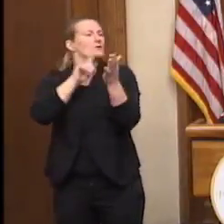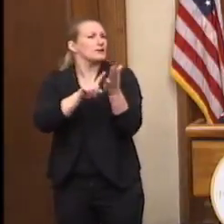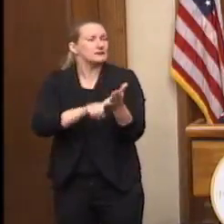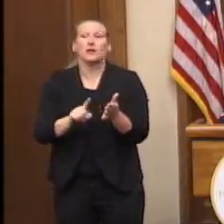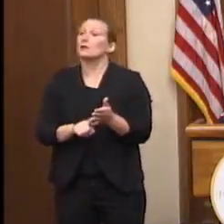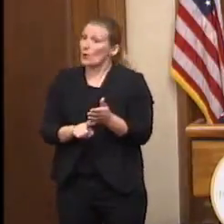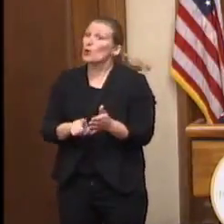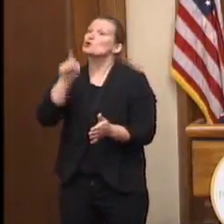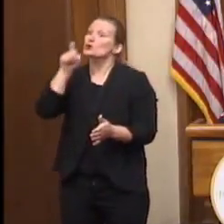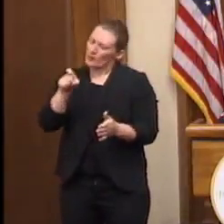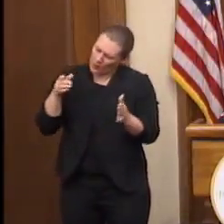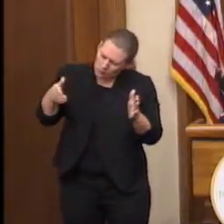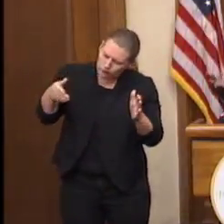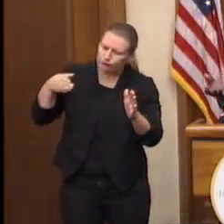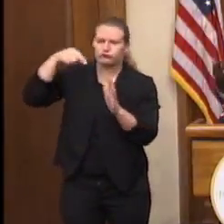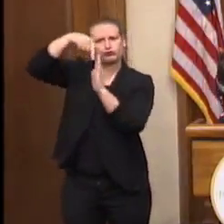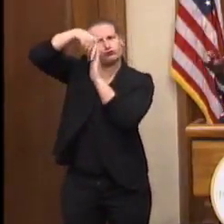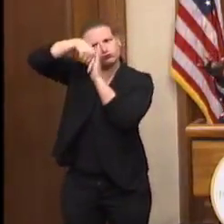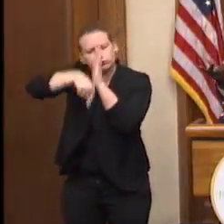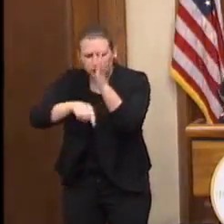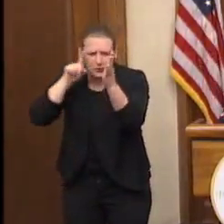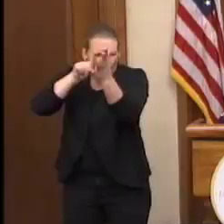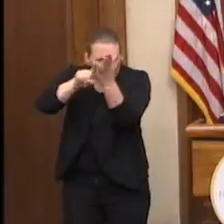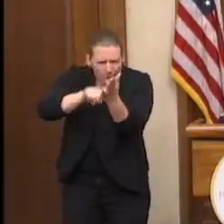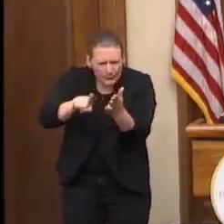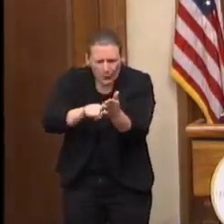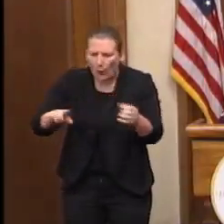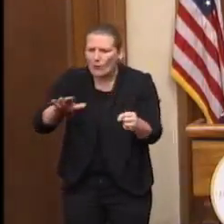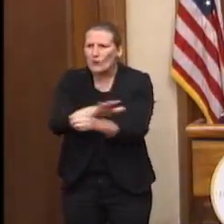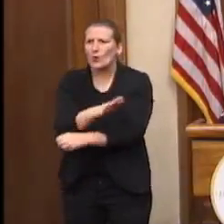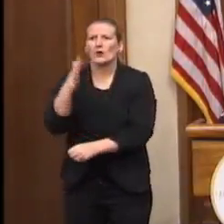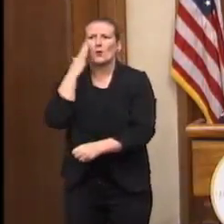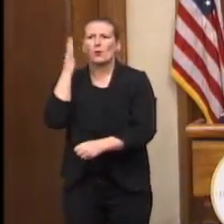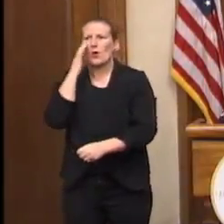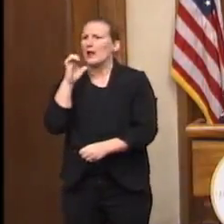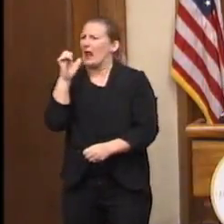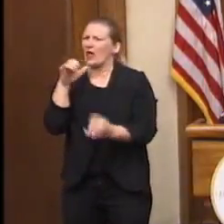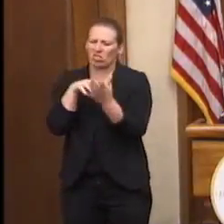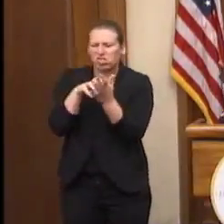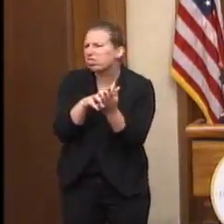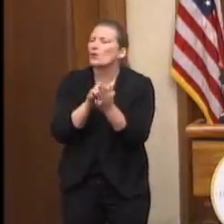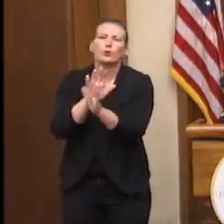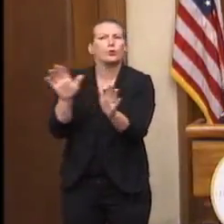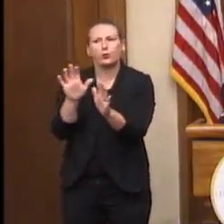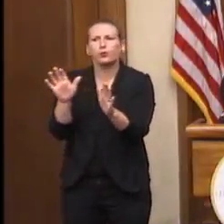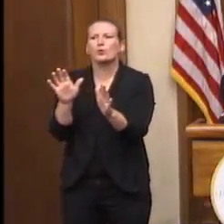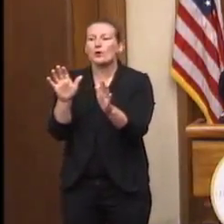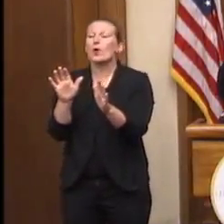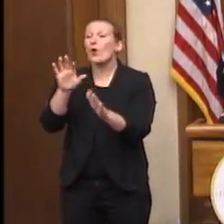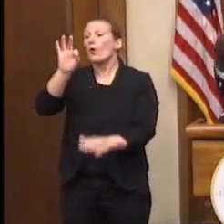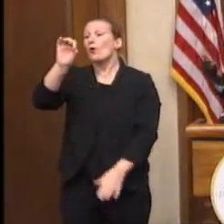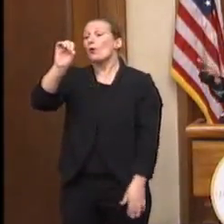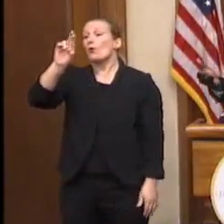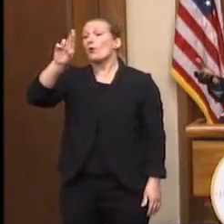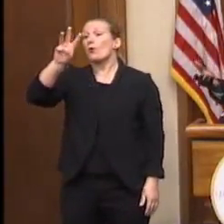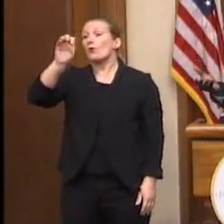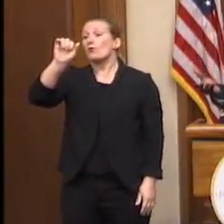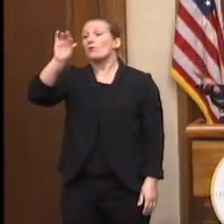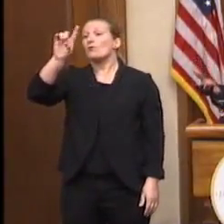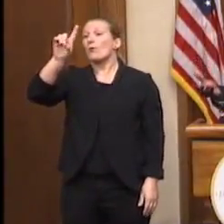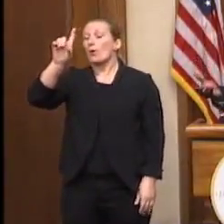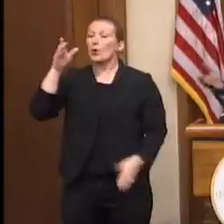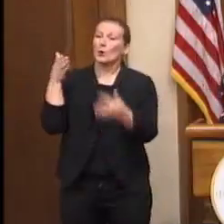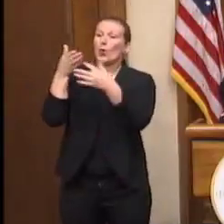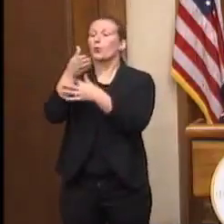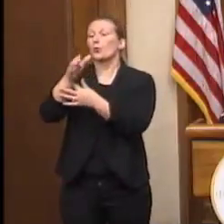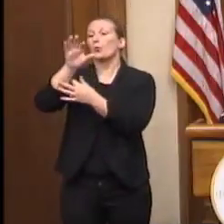competently. I know that I know as we read forward through Ferguson, there's a question about whether or not that should be actually conducted by